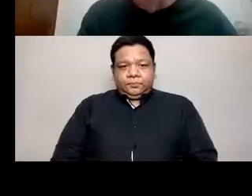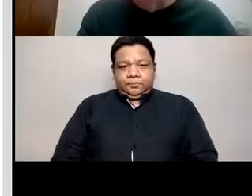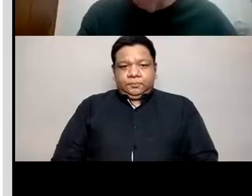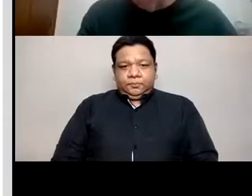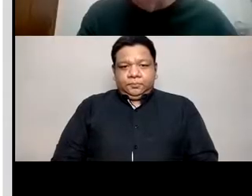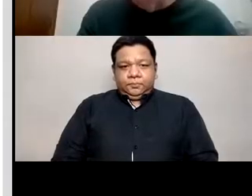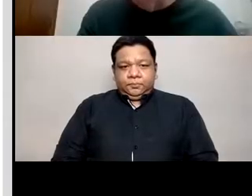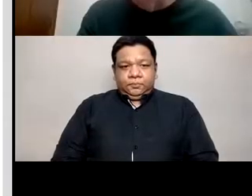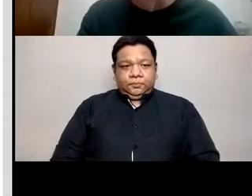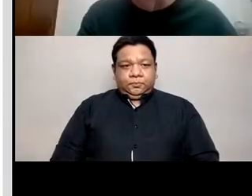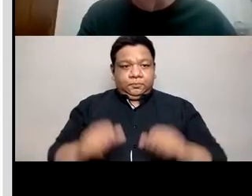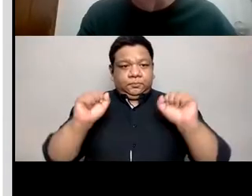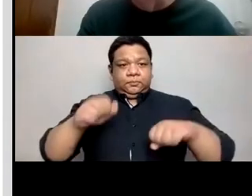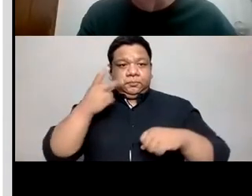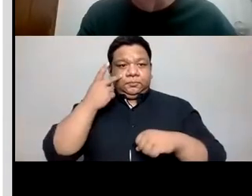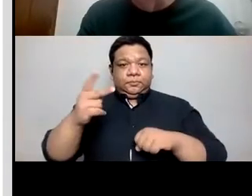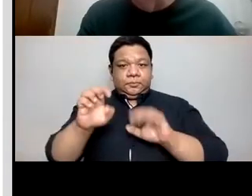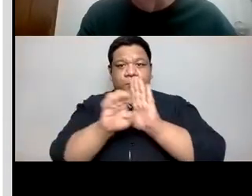Okay, can you see the examples now?